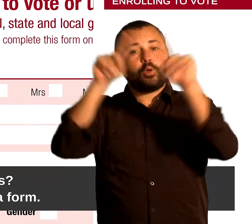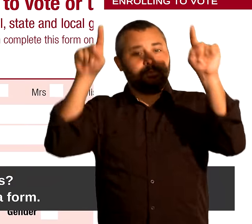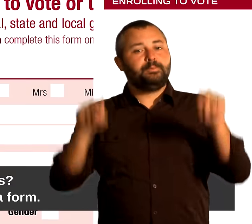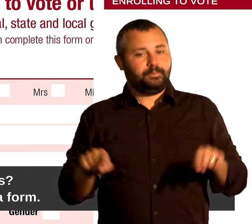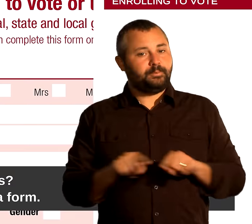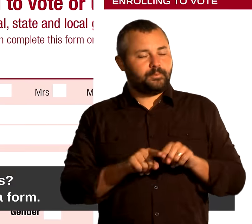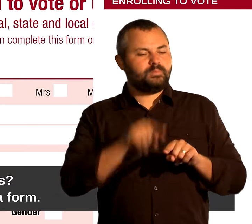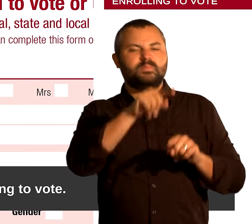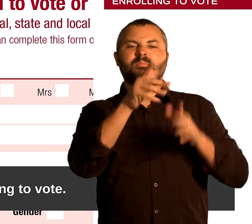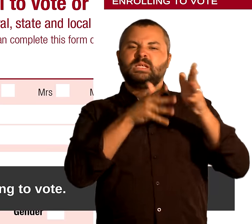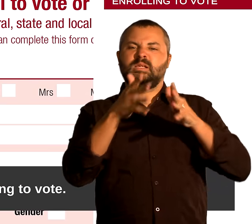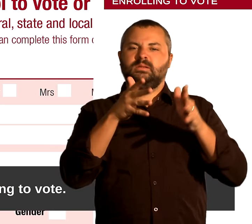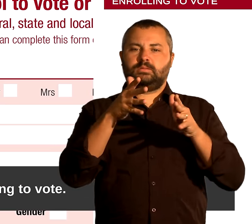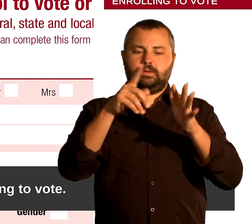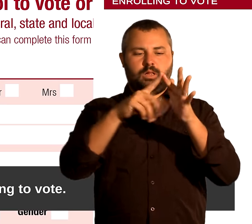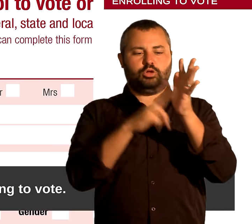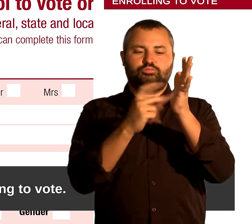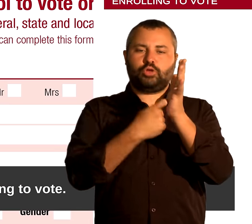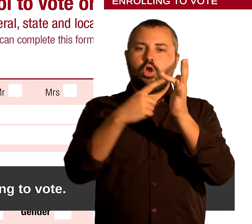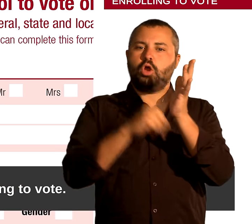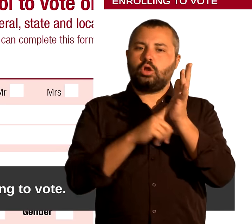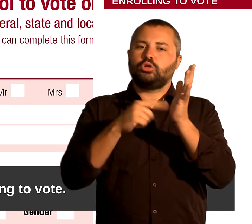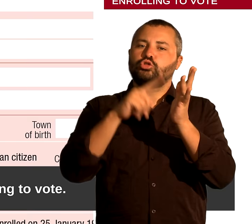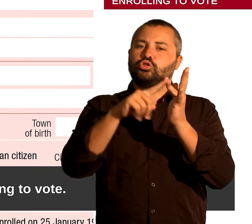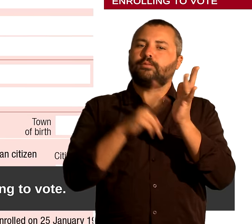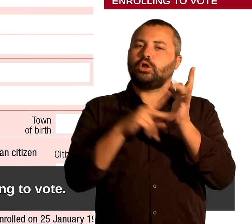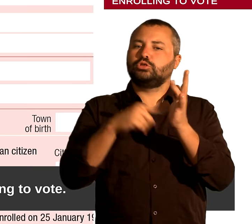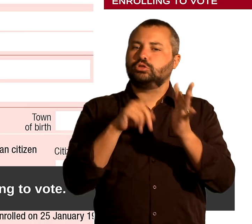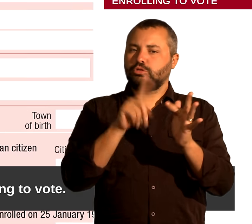form. This means you are enrolling to vote.